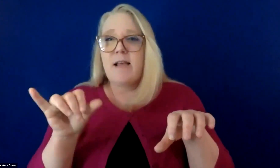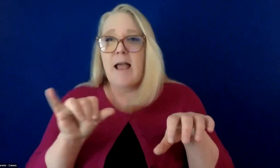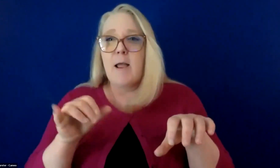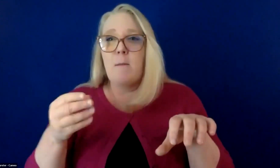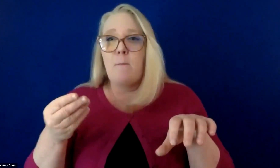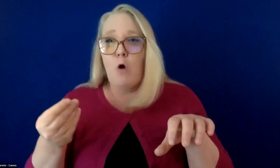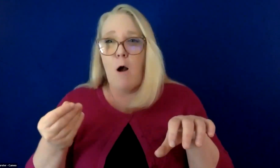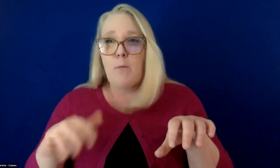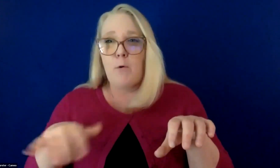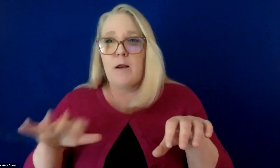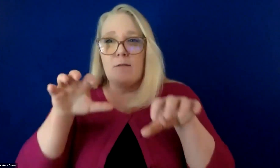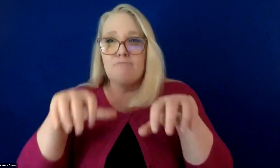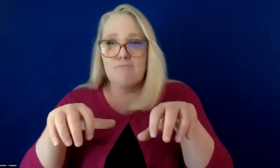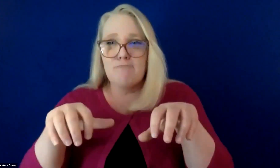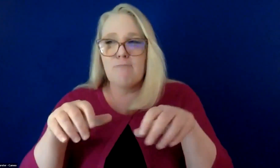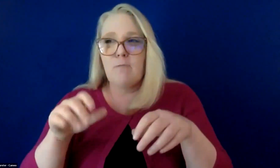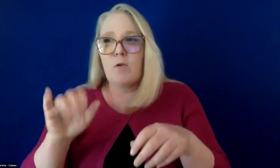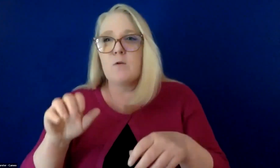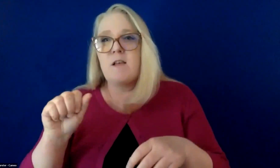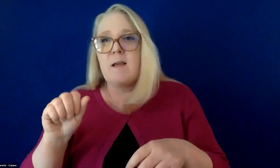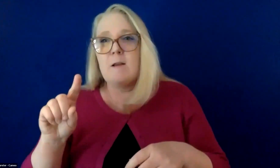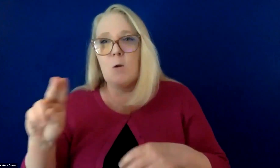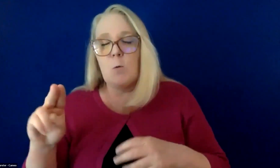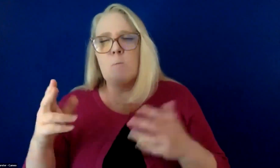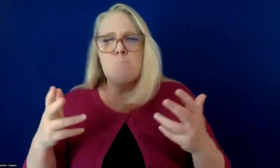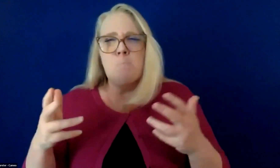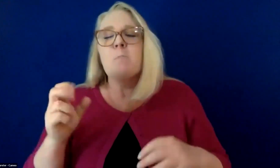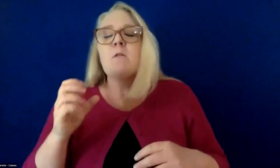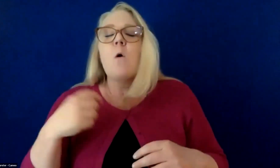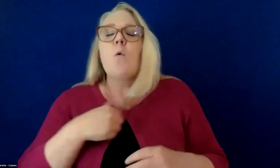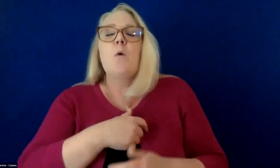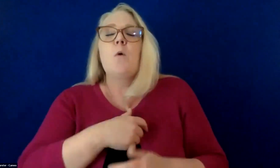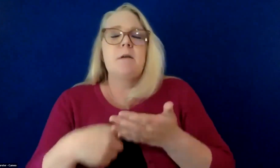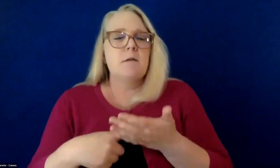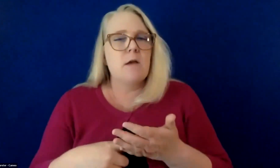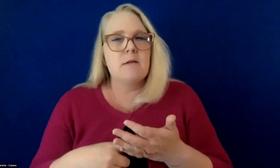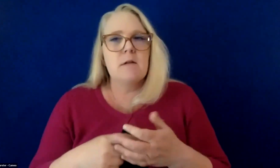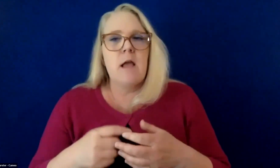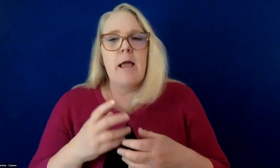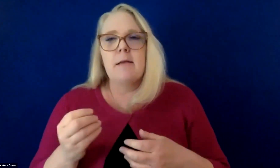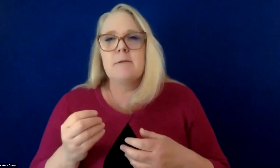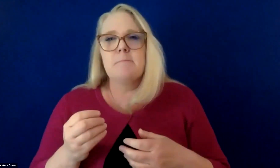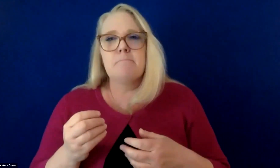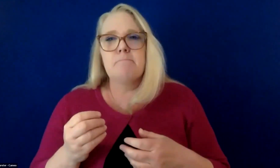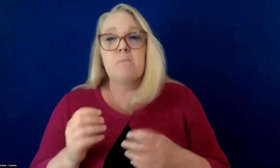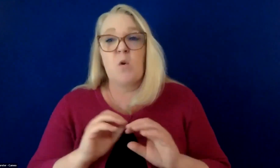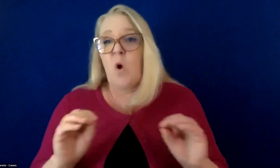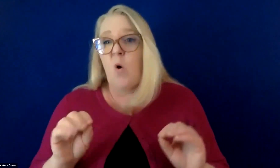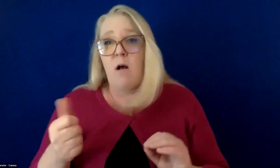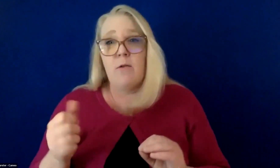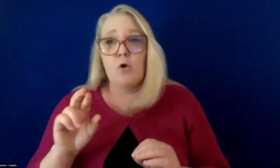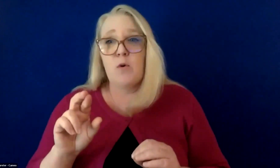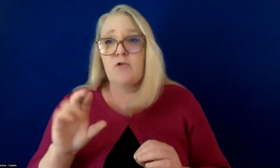opportunity because other regional centers have already started it, and we've been talking about it for quite some time. And no other regional center has the